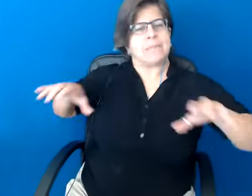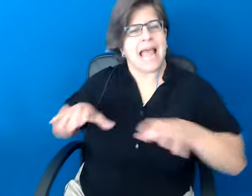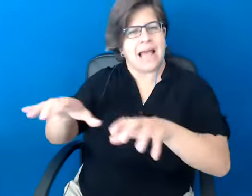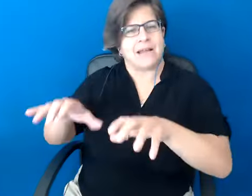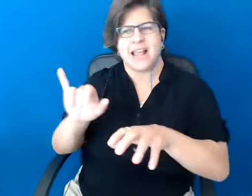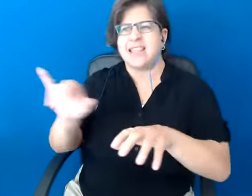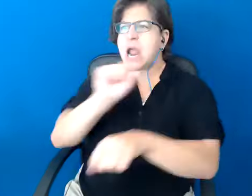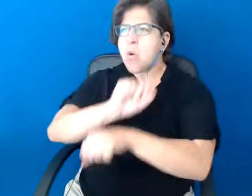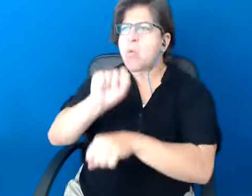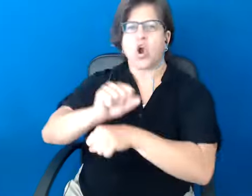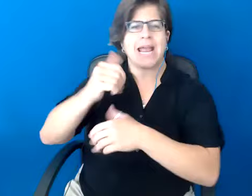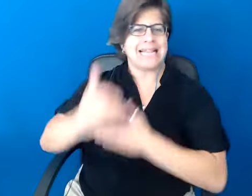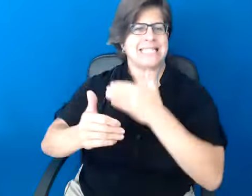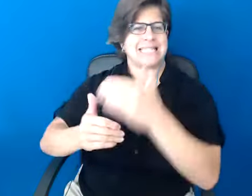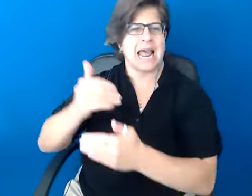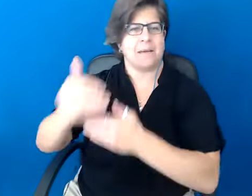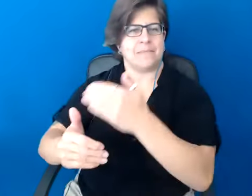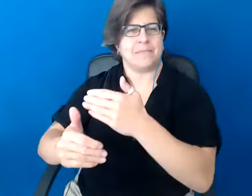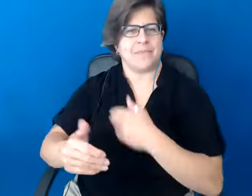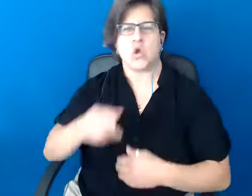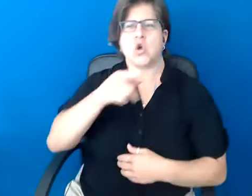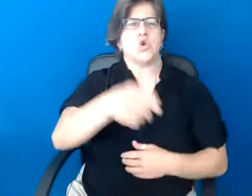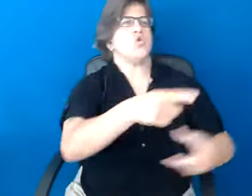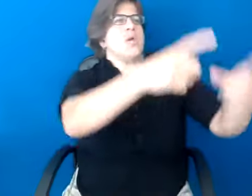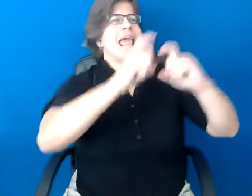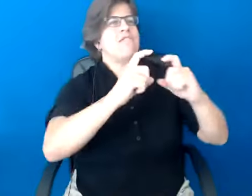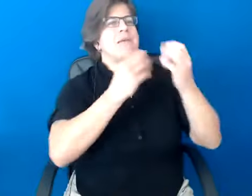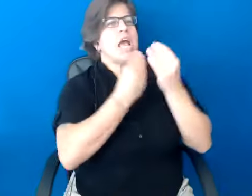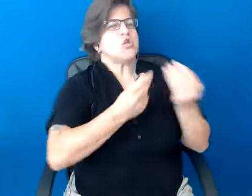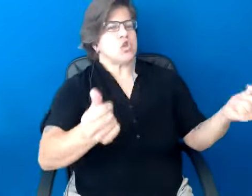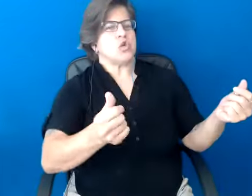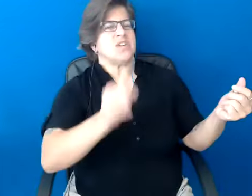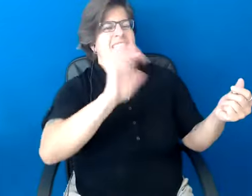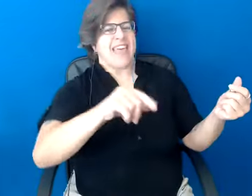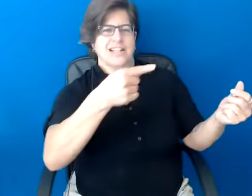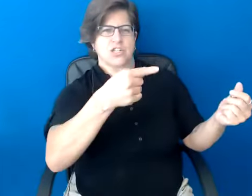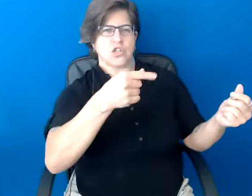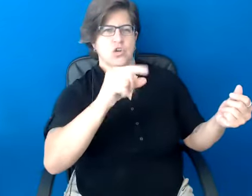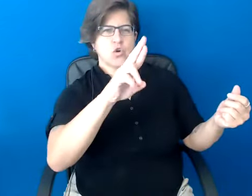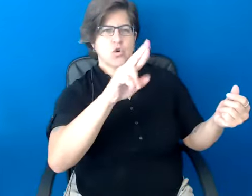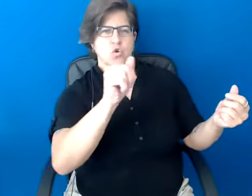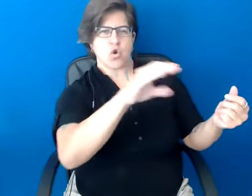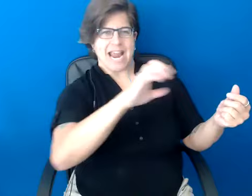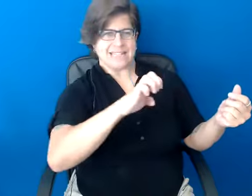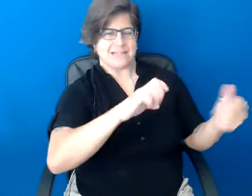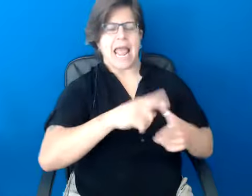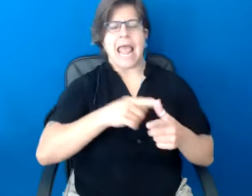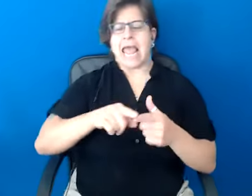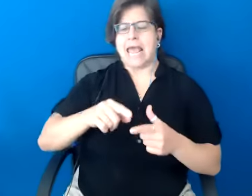Responsibility is like choosing to take the action. So it's like working the steps. Like, you gave me a solution that was like